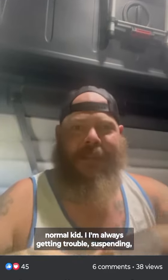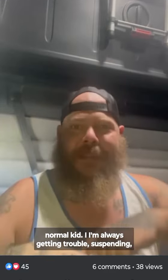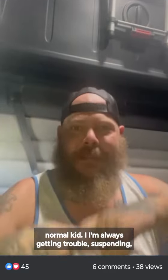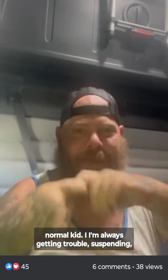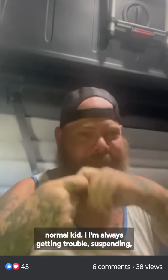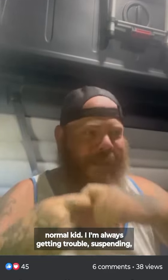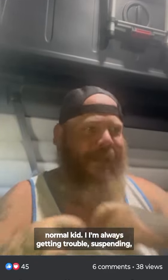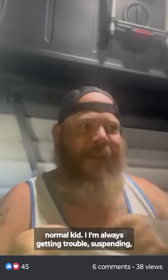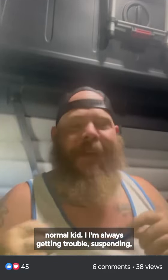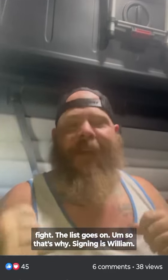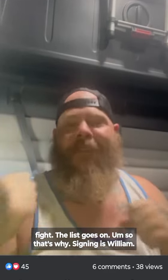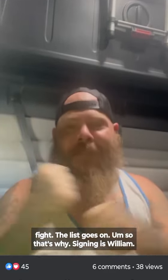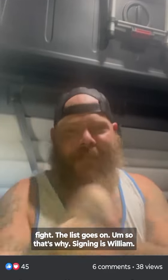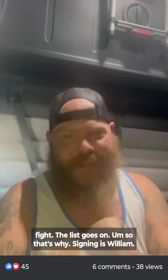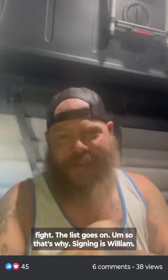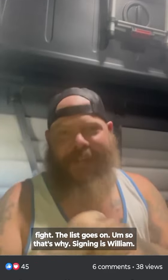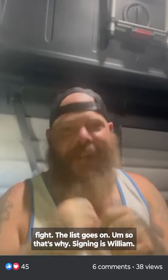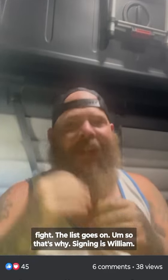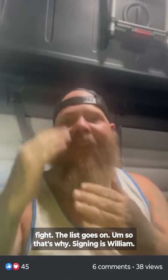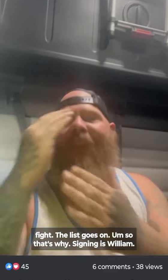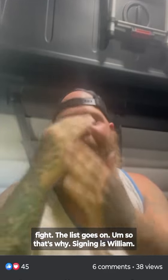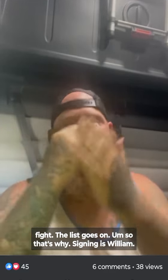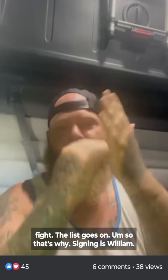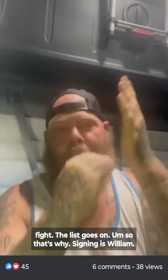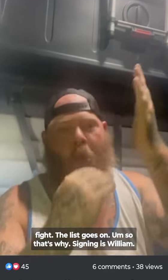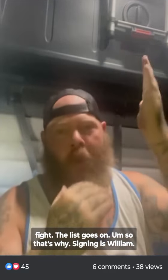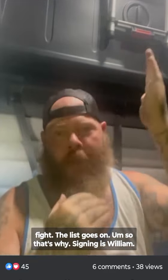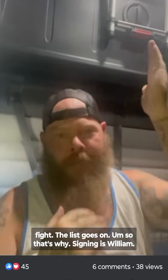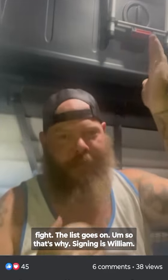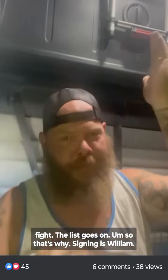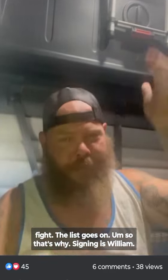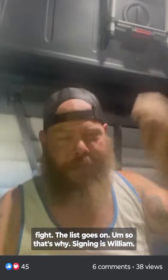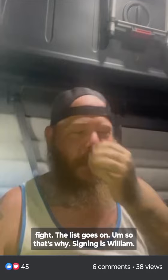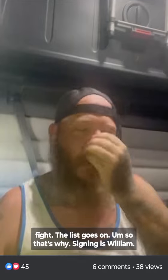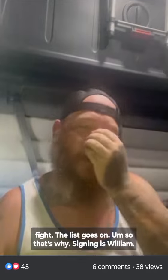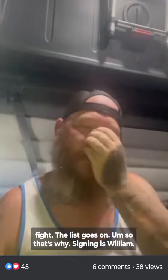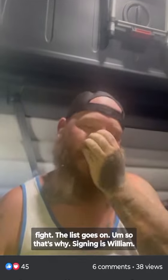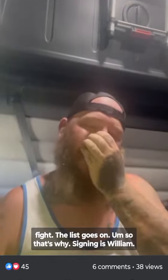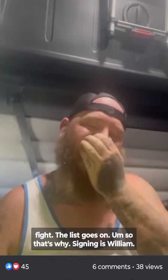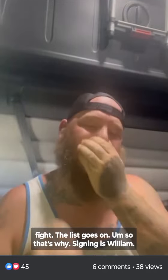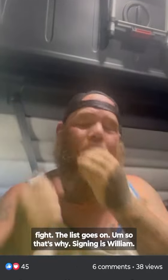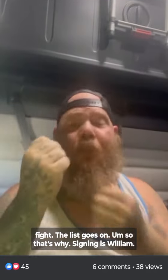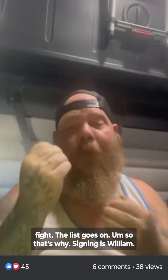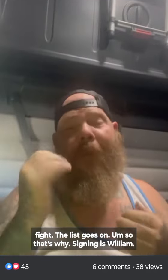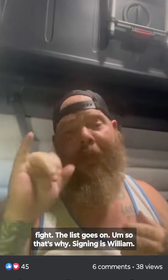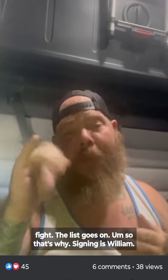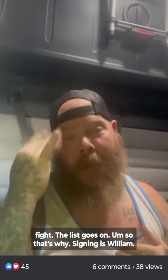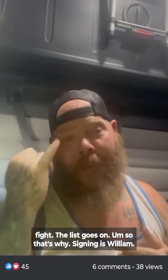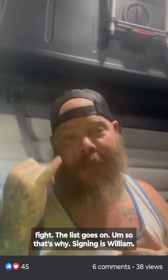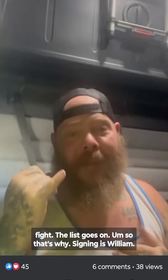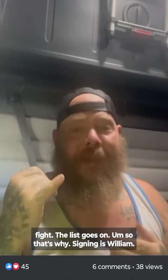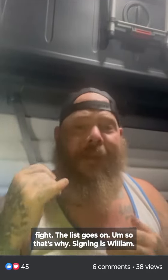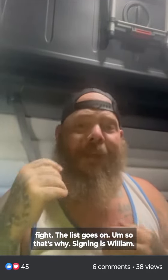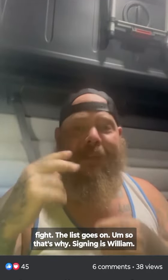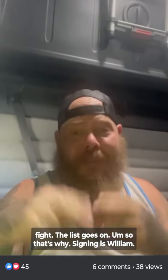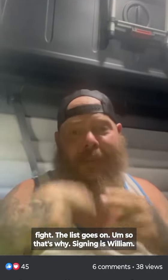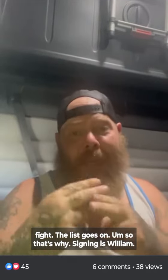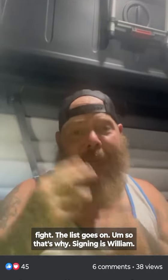suspending, fight. The less goes on. So that's why. Sign name